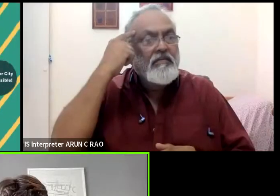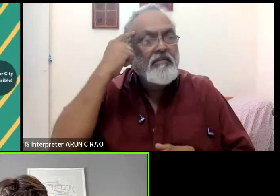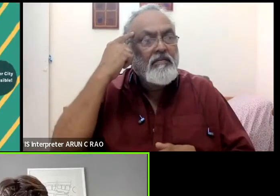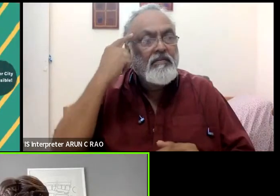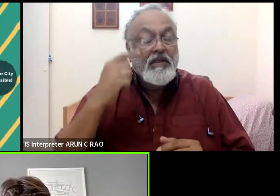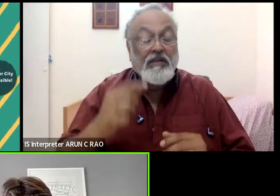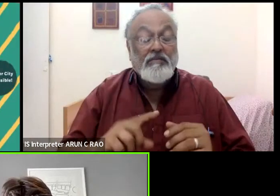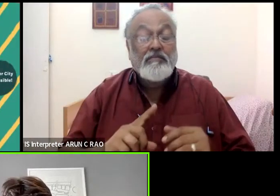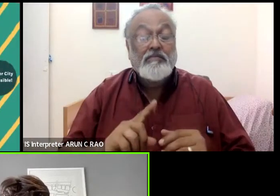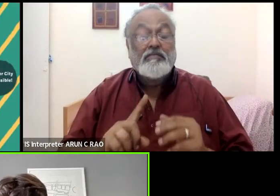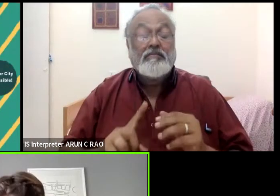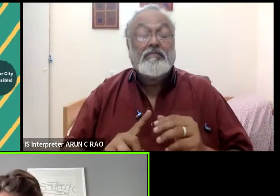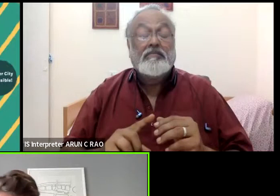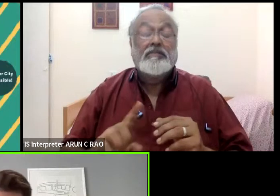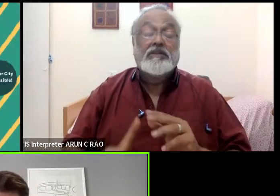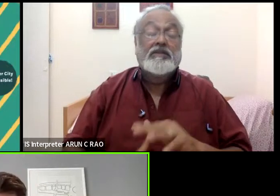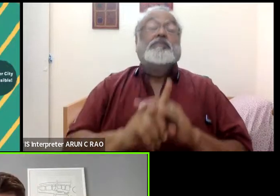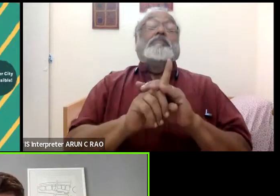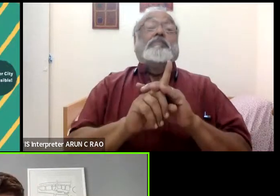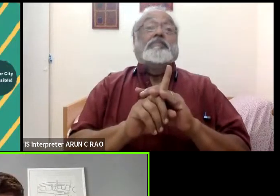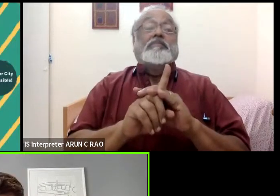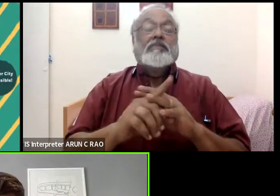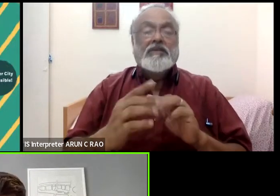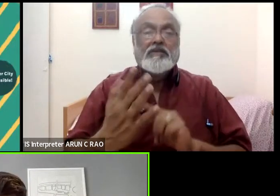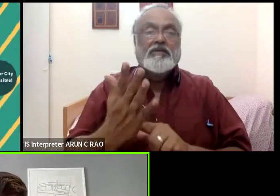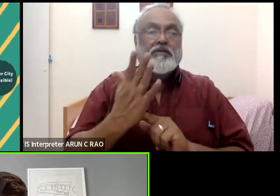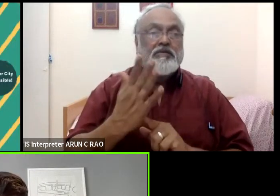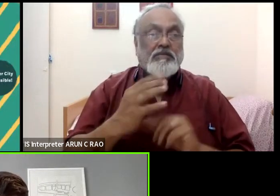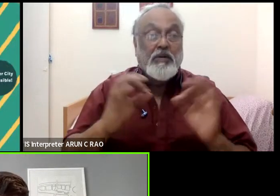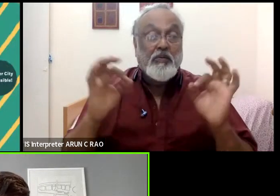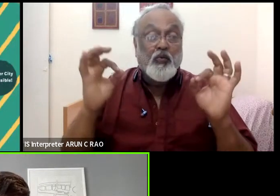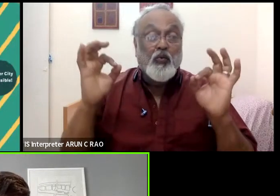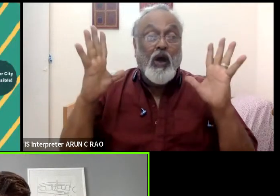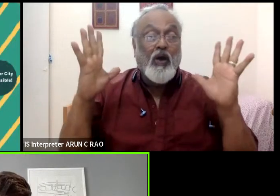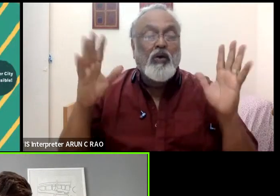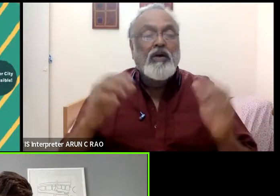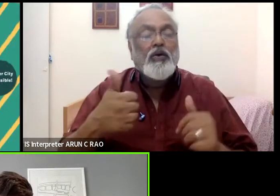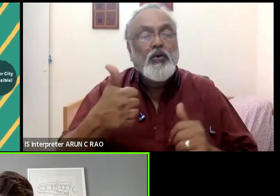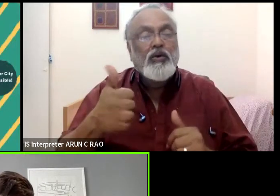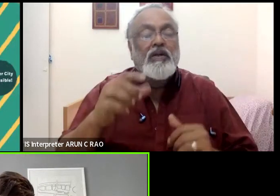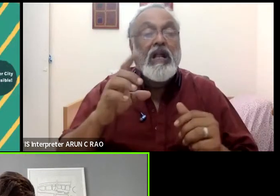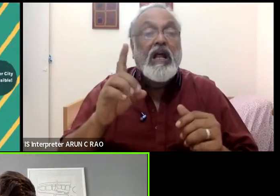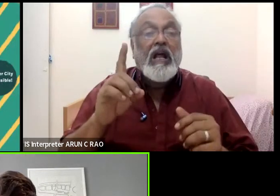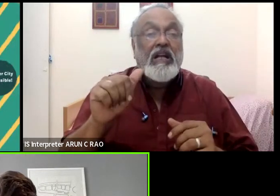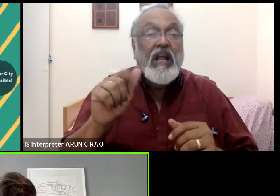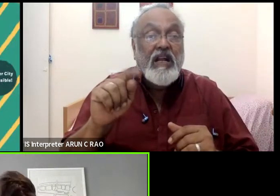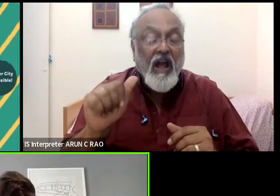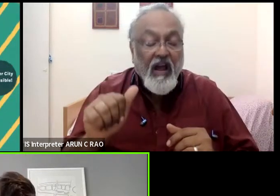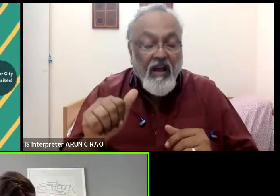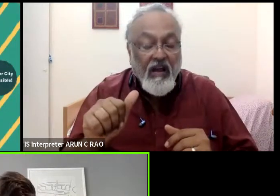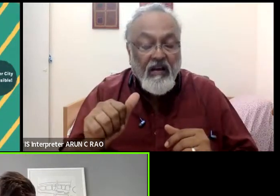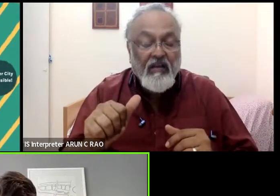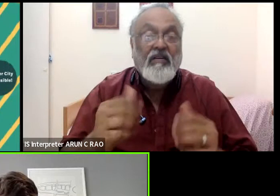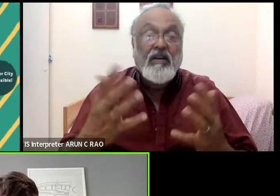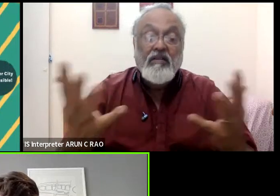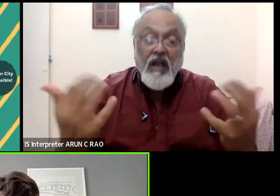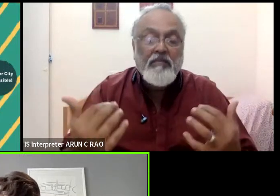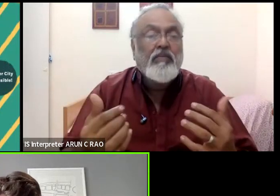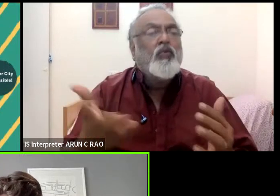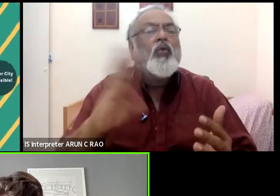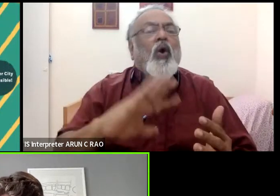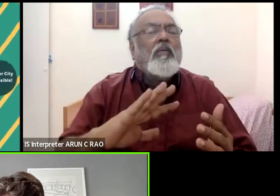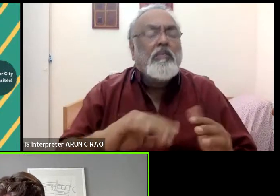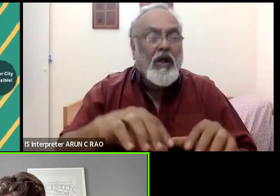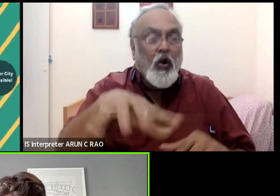out for me. Just the need to really start with really good data, and that data coming from local people, local persons